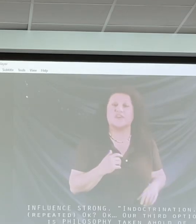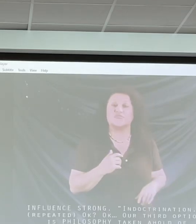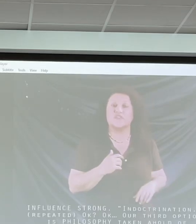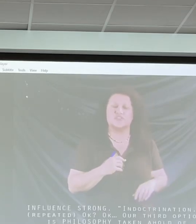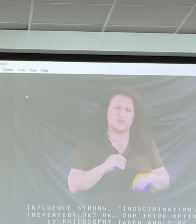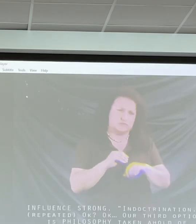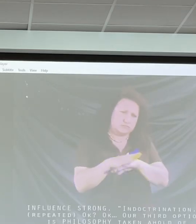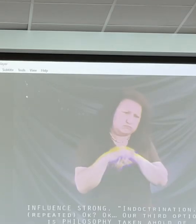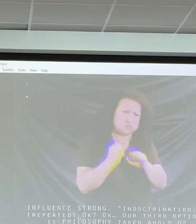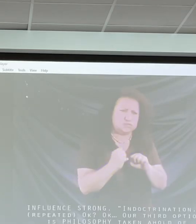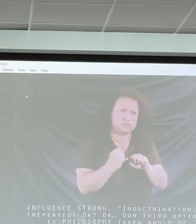Indoctrination.